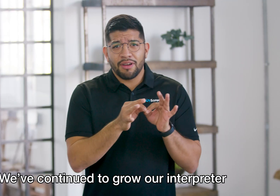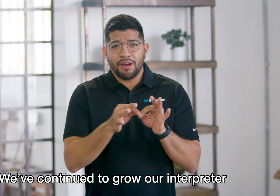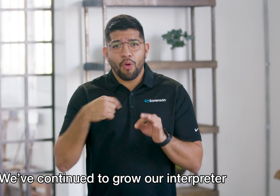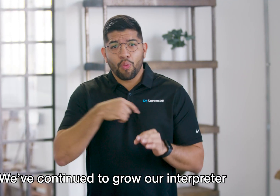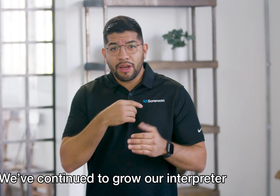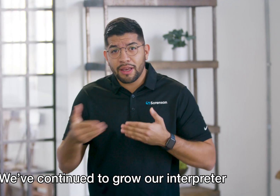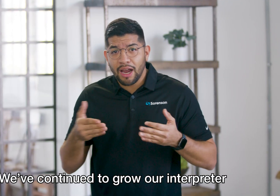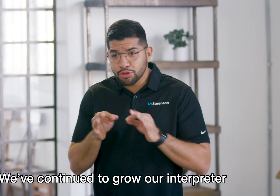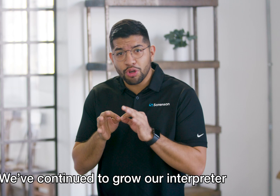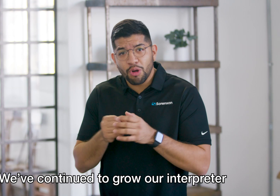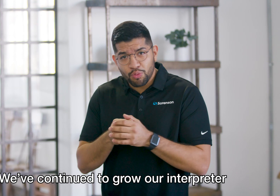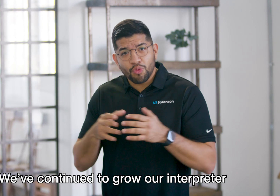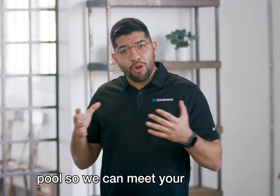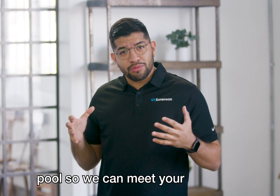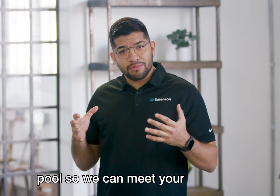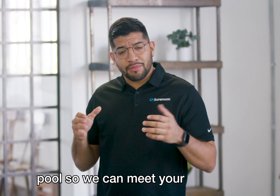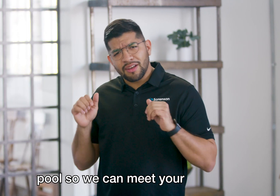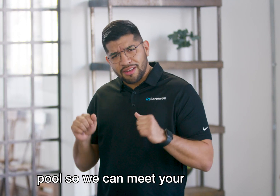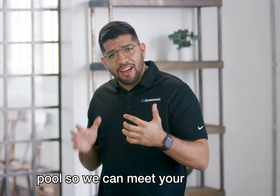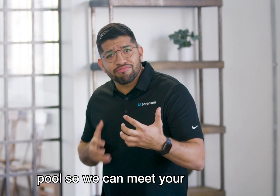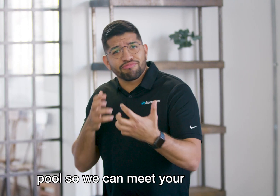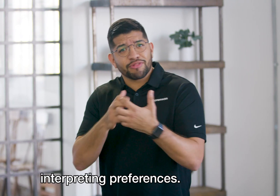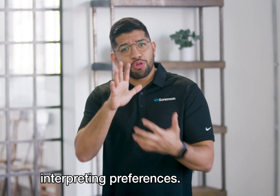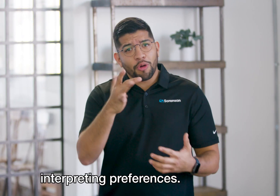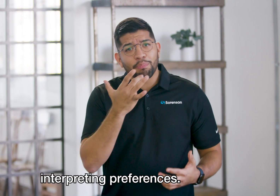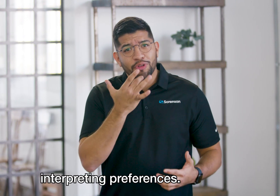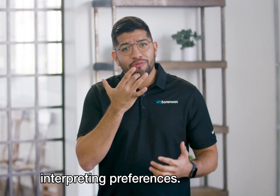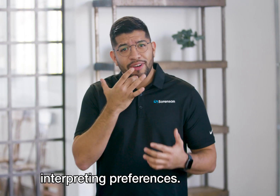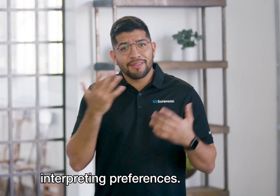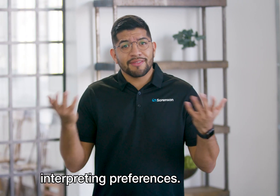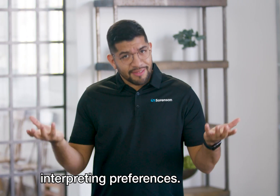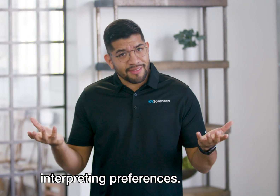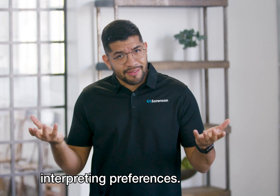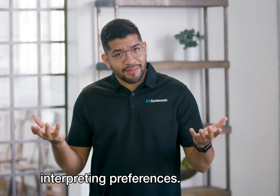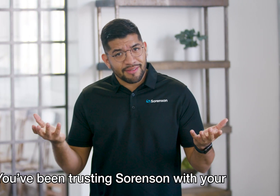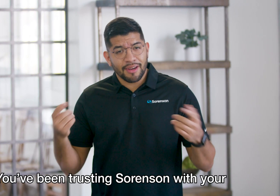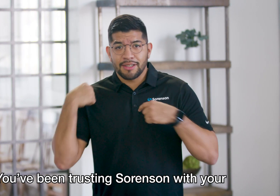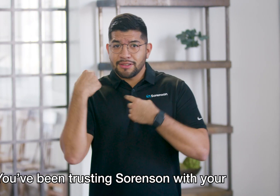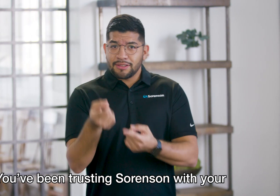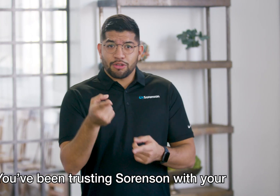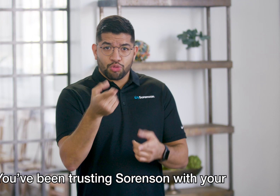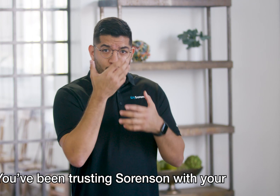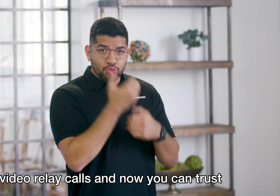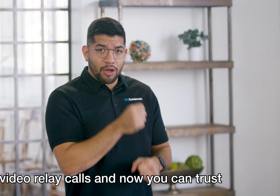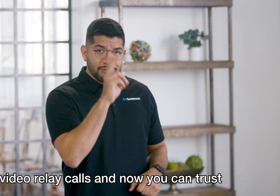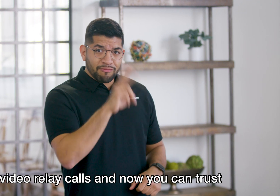We have continued to grow our interpreter pool so we can meet your interpreting preferences. You've been trusting Sorenson with